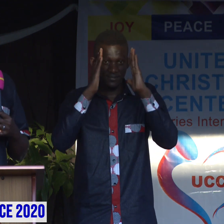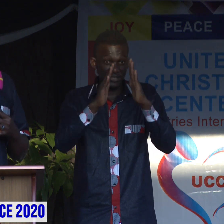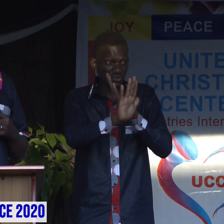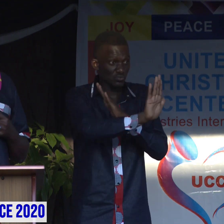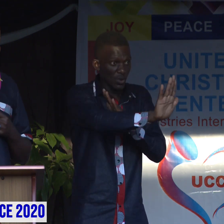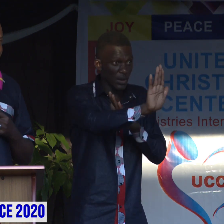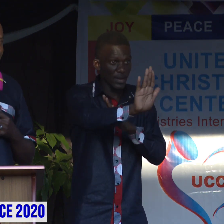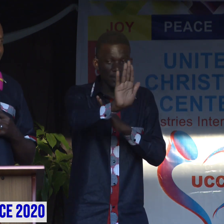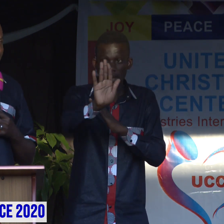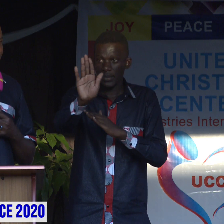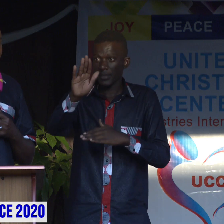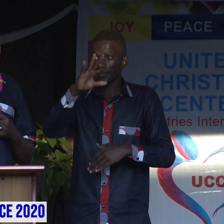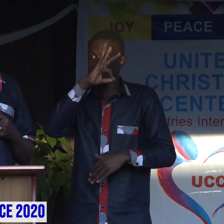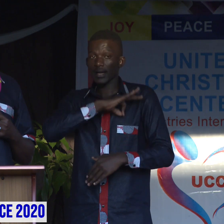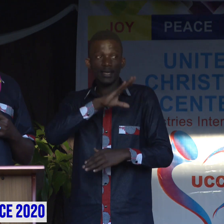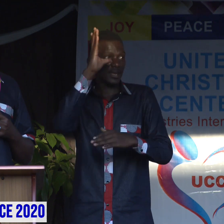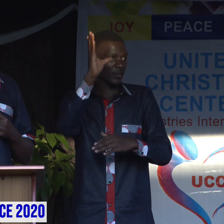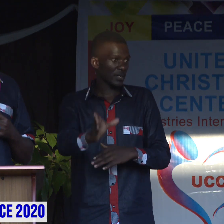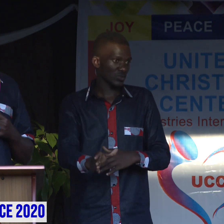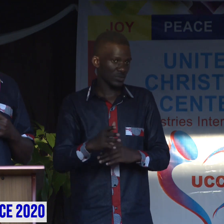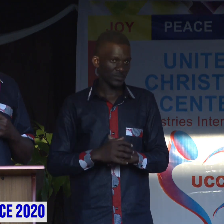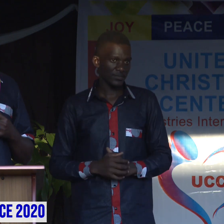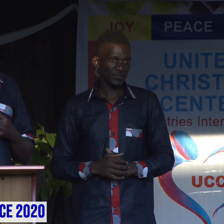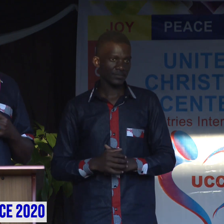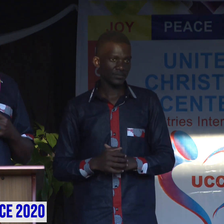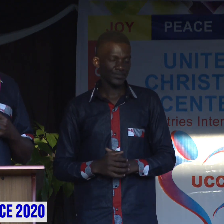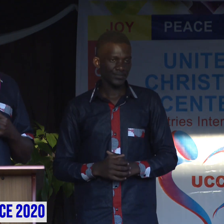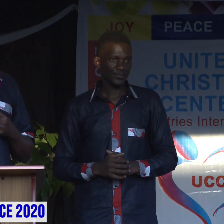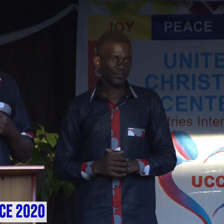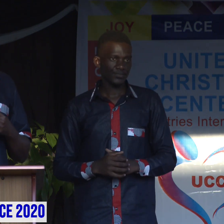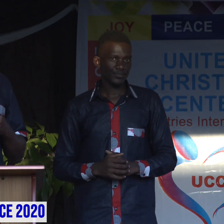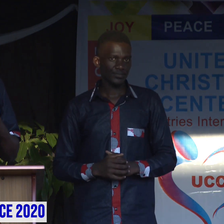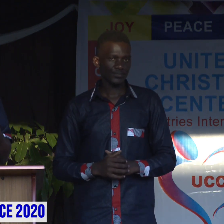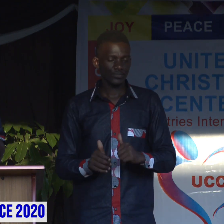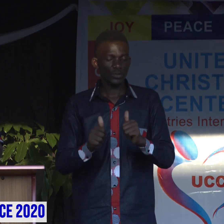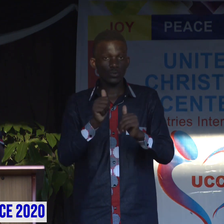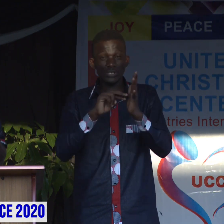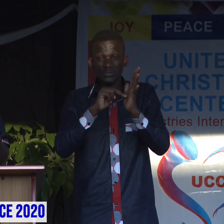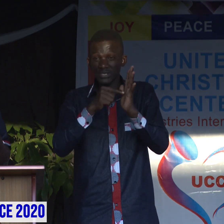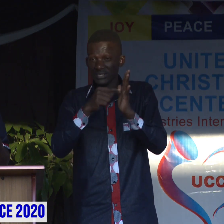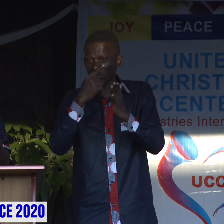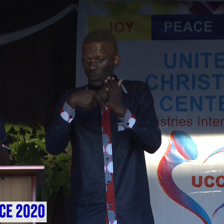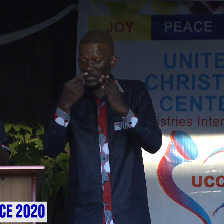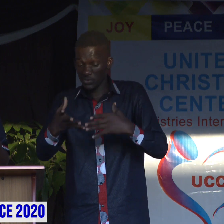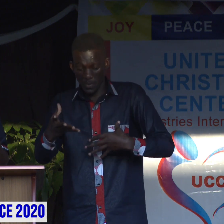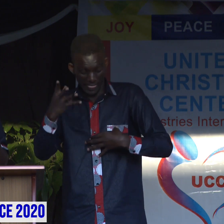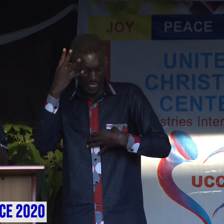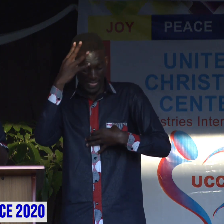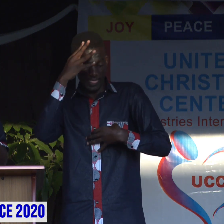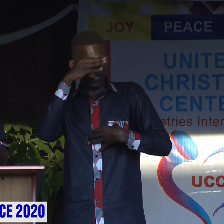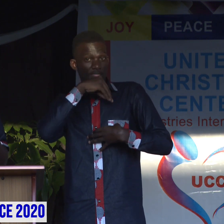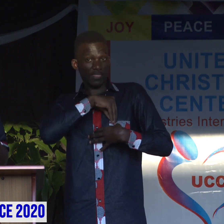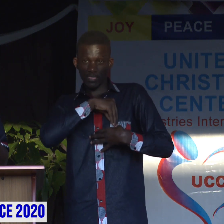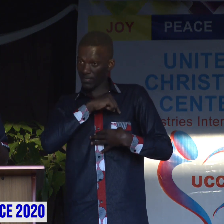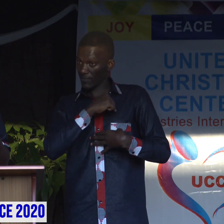inner person. Atenga wano tusanye essira ku muntu ow'omunda. Which means what you feed your inner man. Ekitegeeza